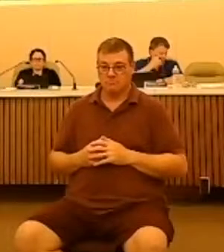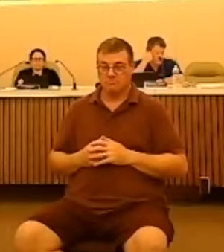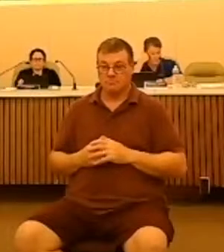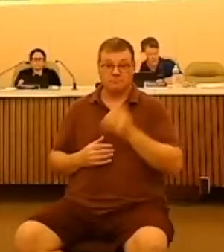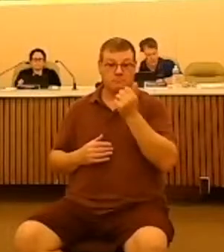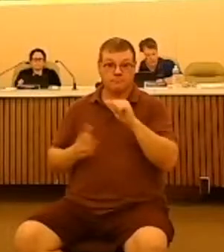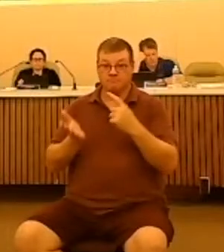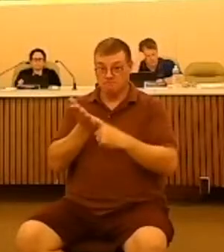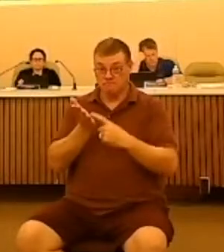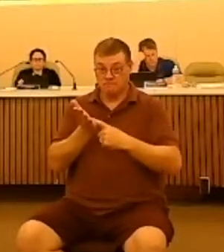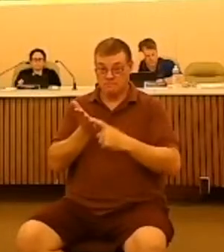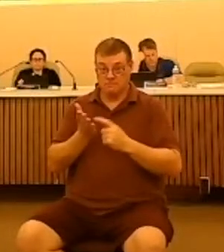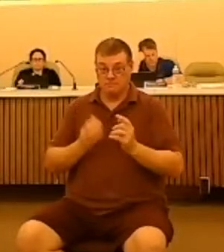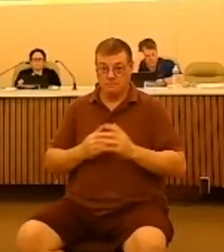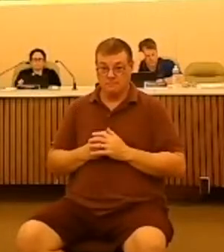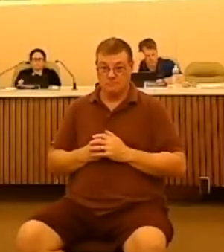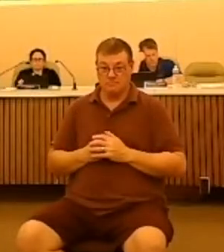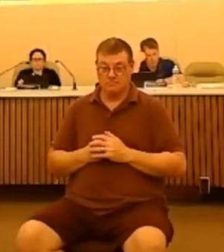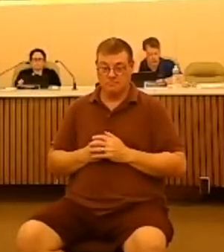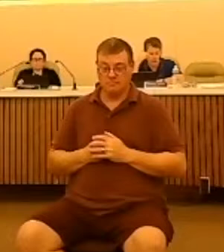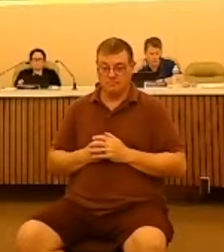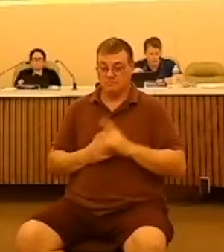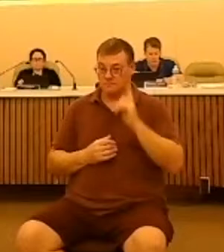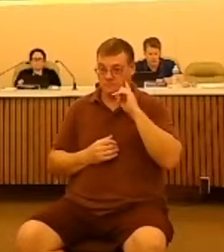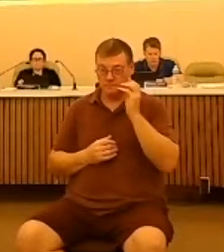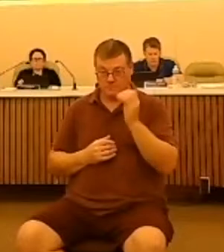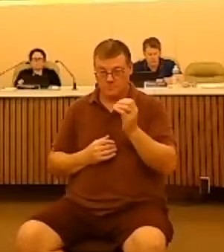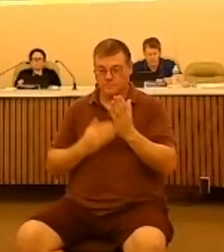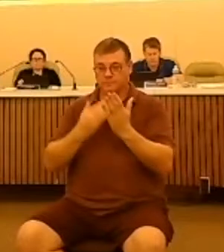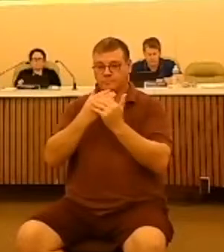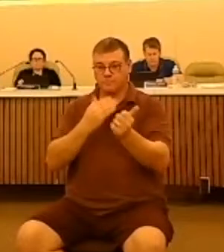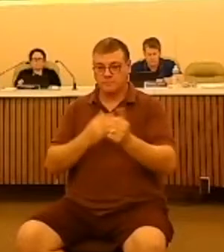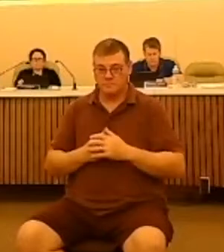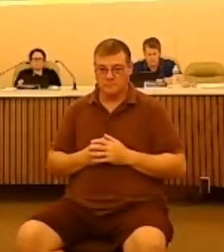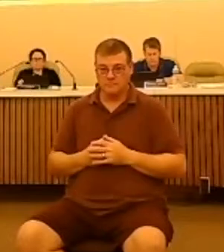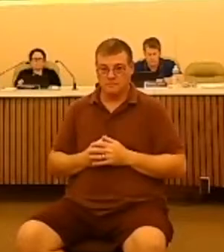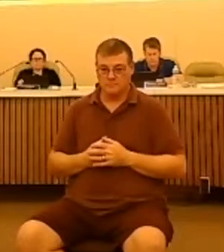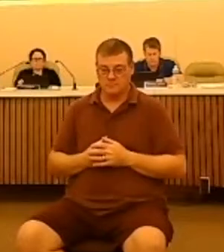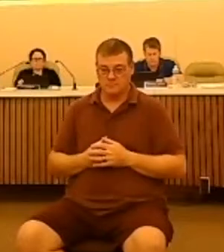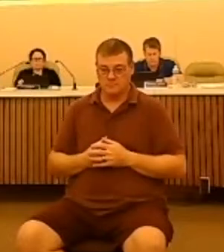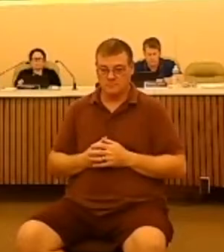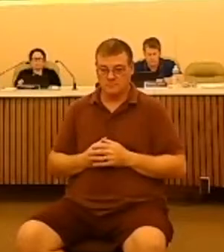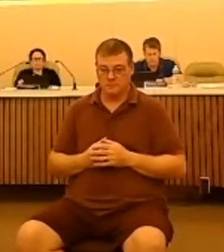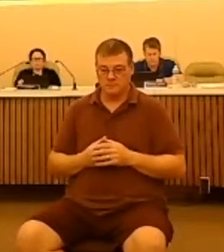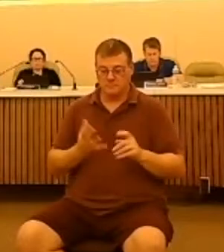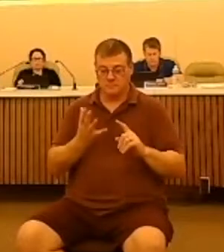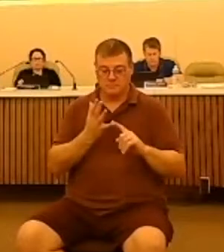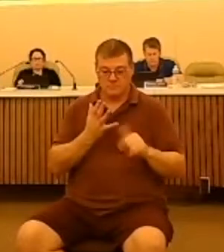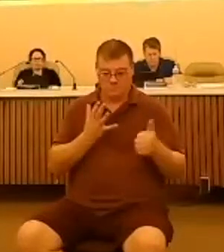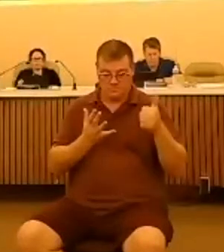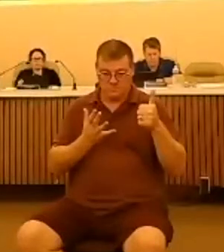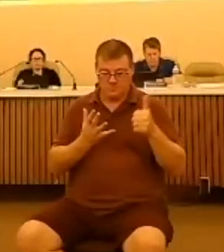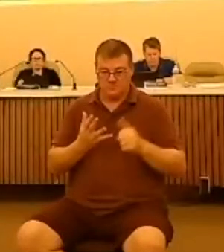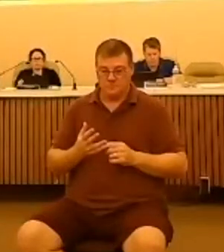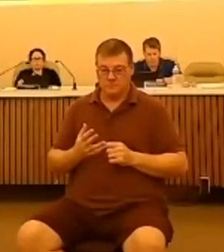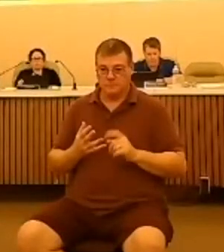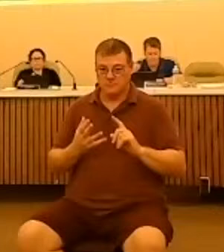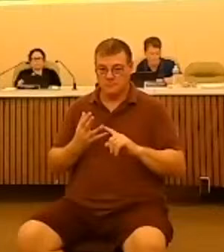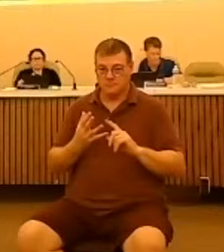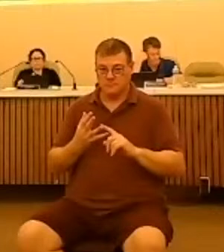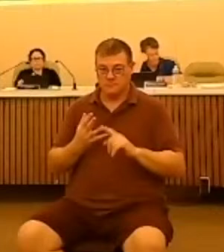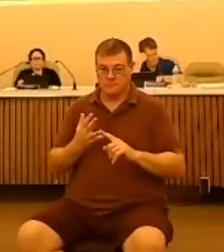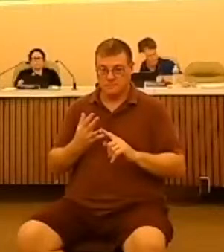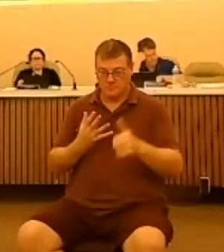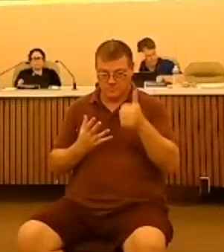Any further discussion? Hearing none, please call the roll. Councilmember Barley, Aye. Councilmember